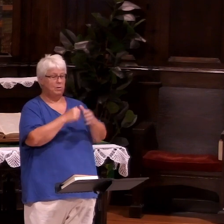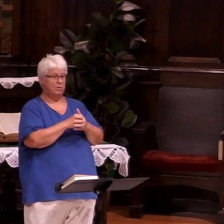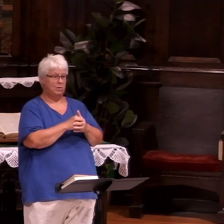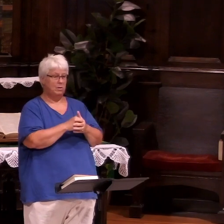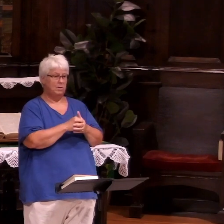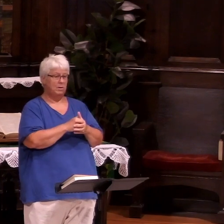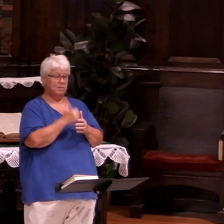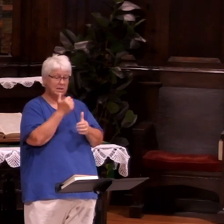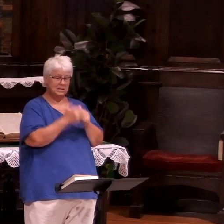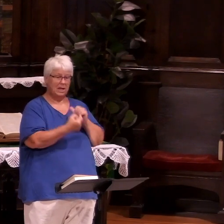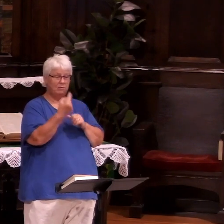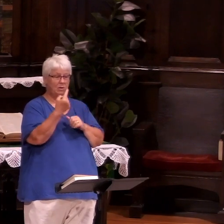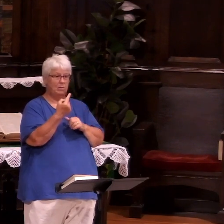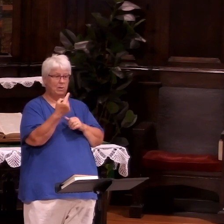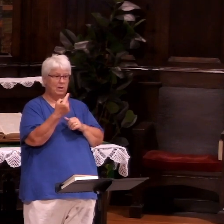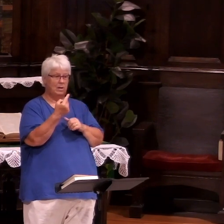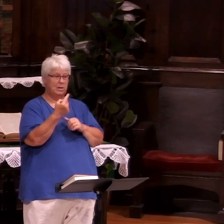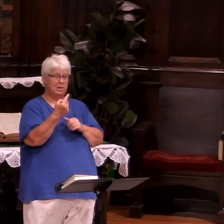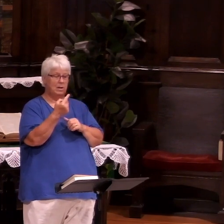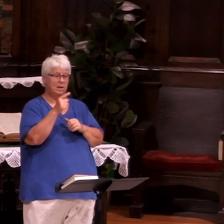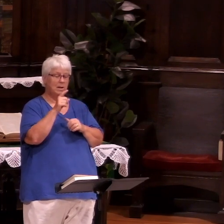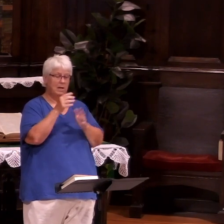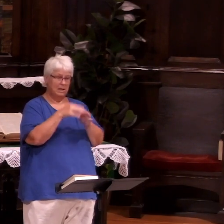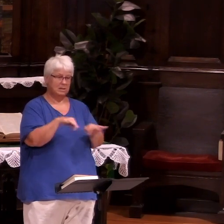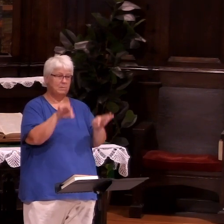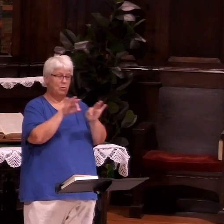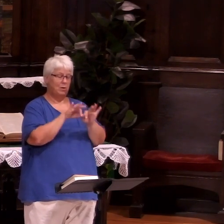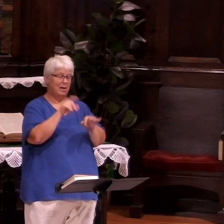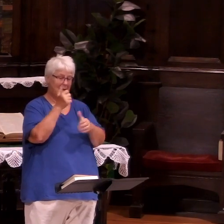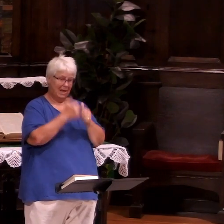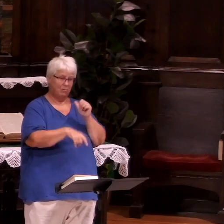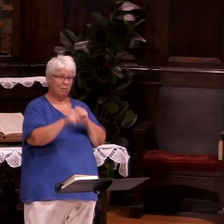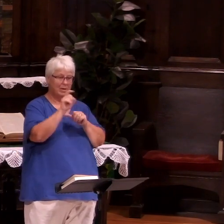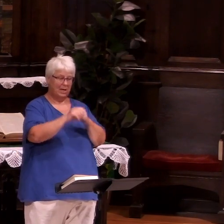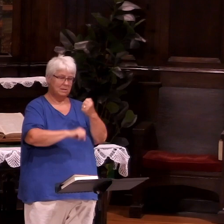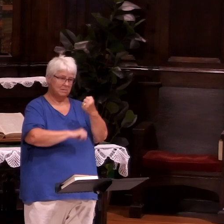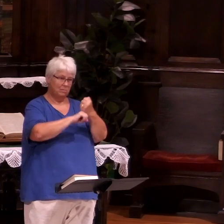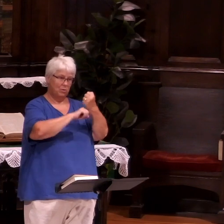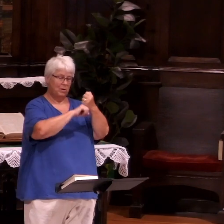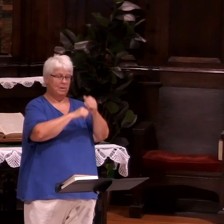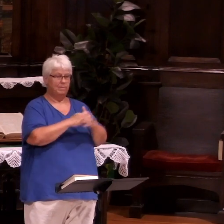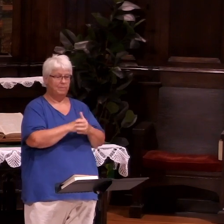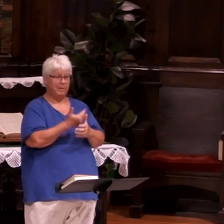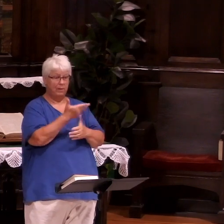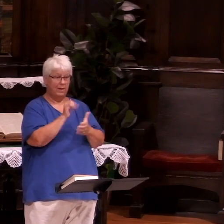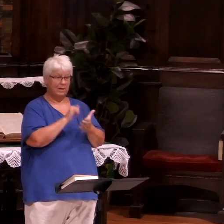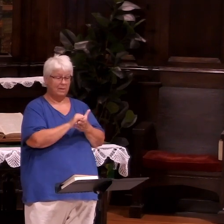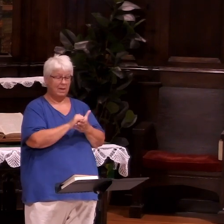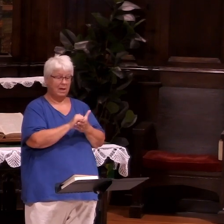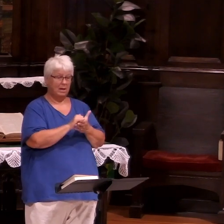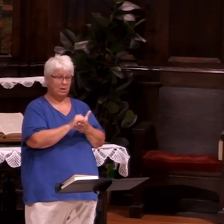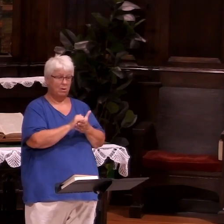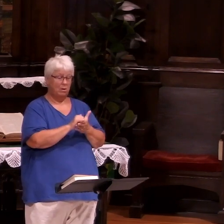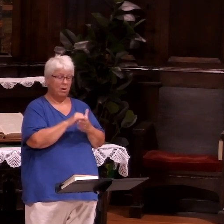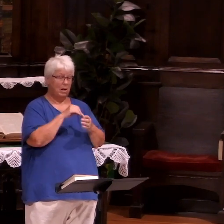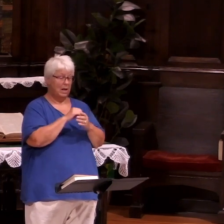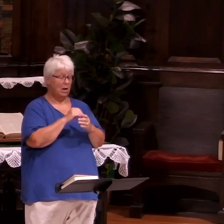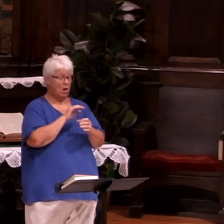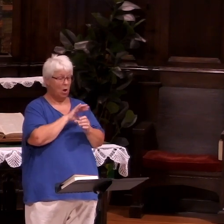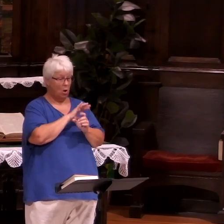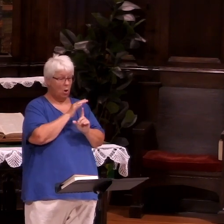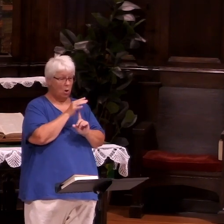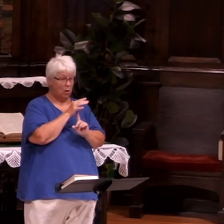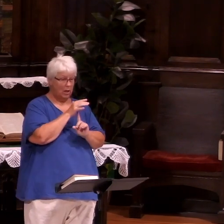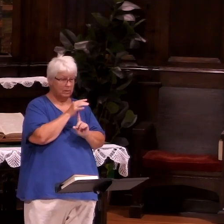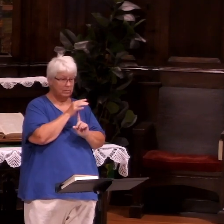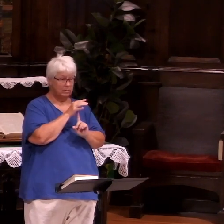because everyone freaking needs it. The things that are placed over our light, whether we put